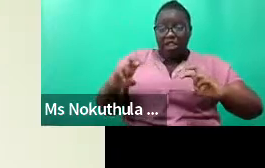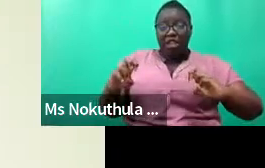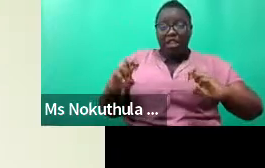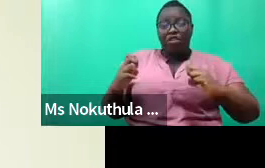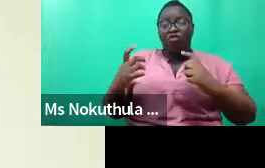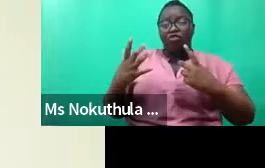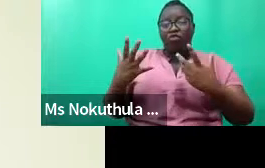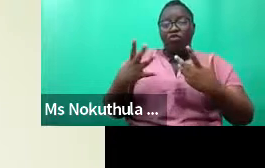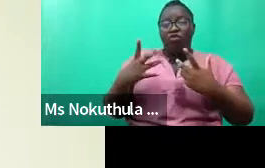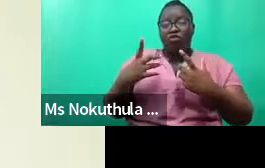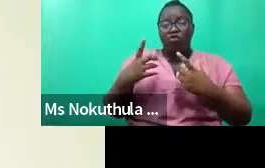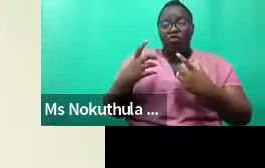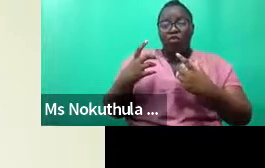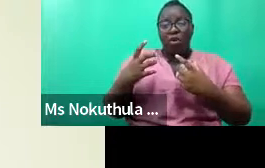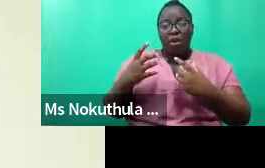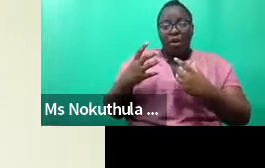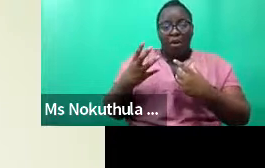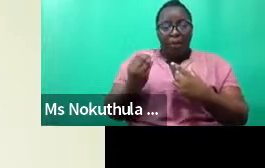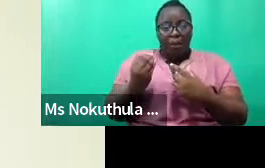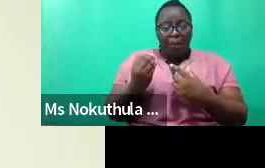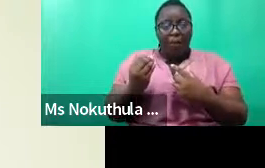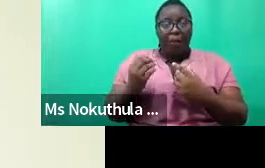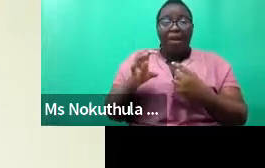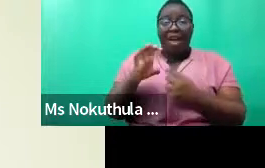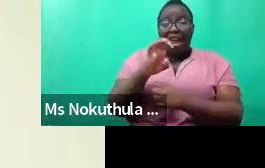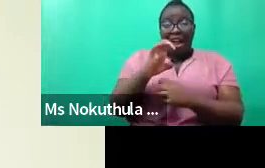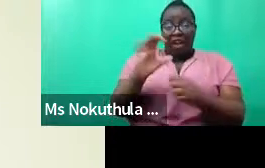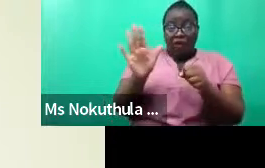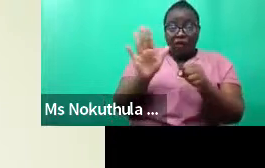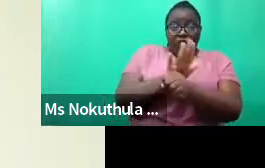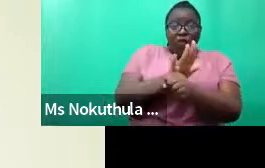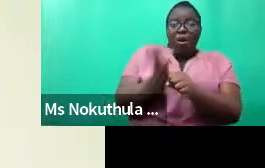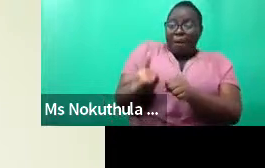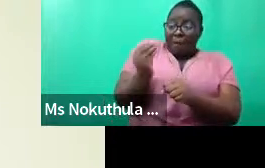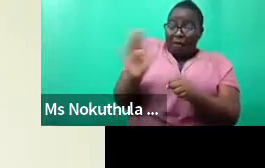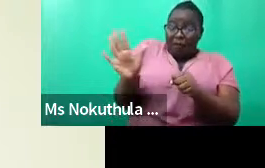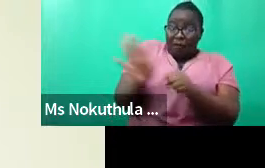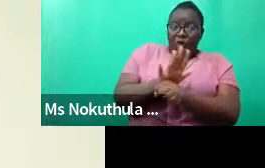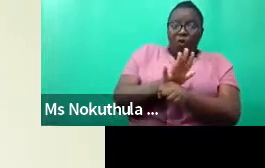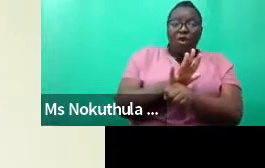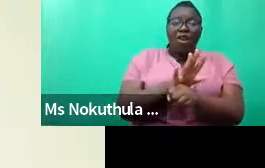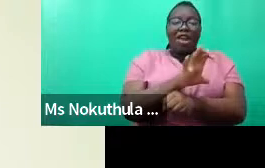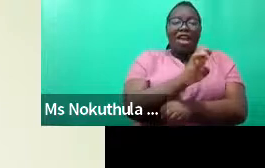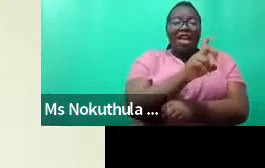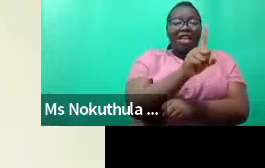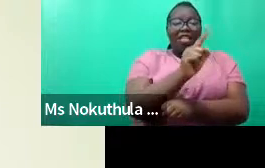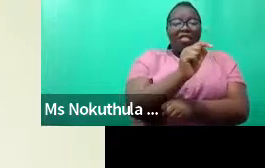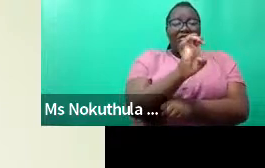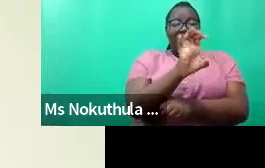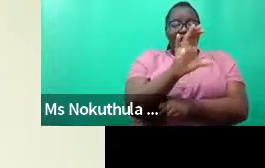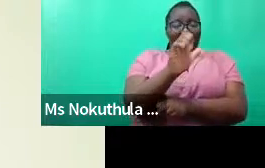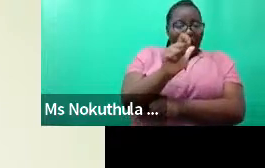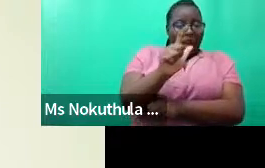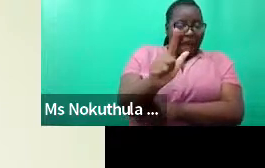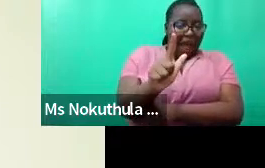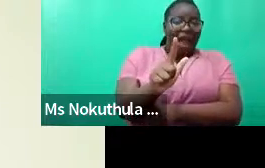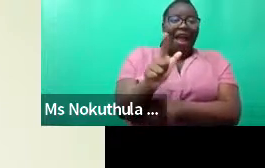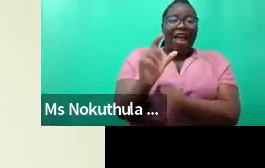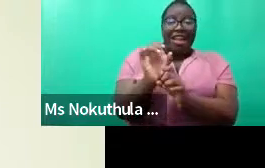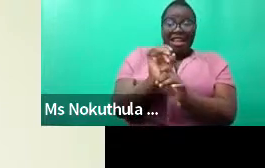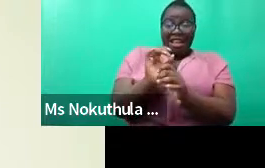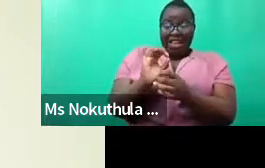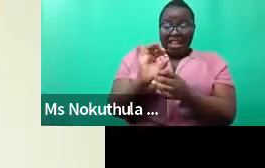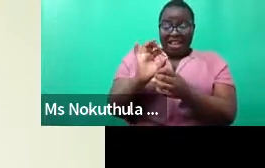full ethical clearance from both the National University of Lesotho, where the student was